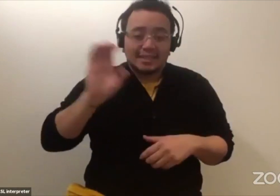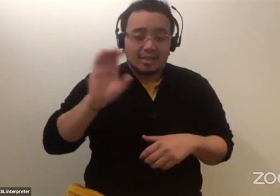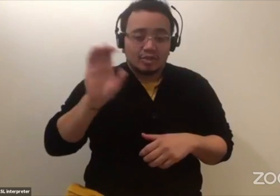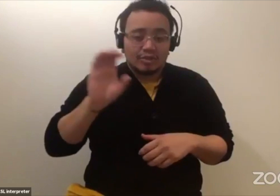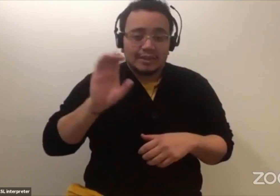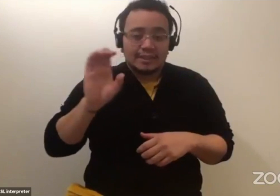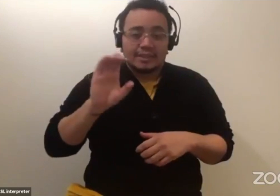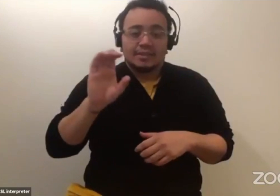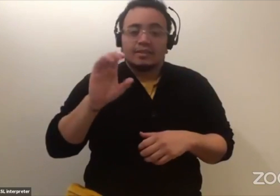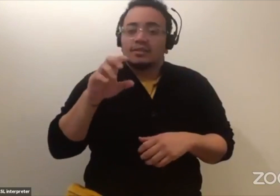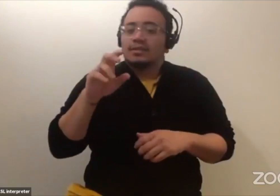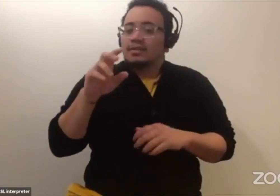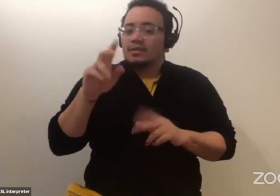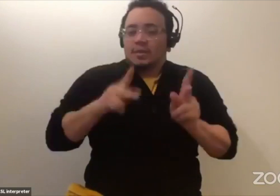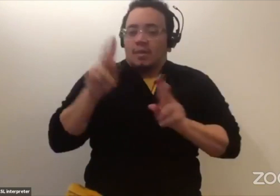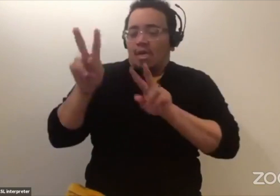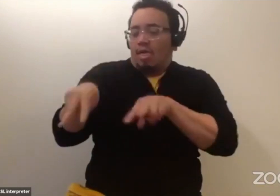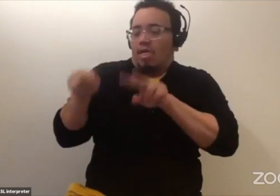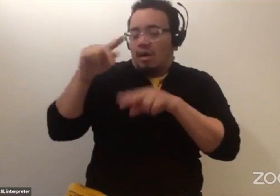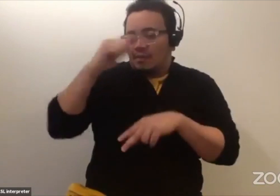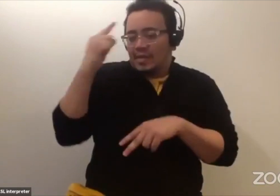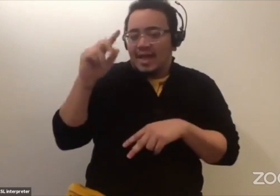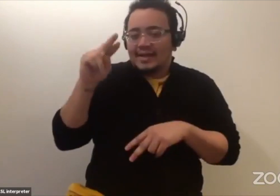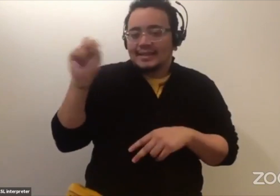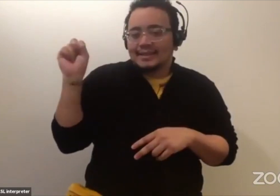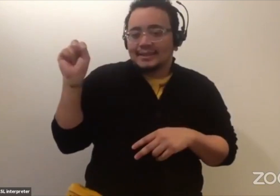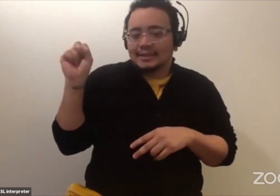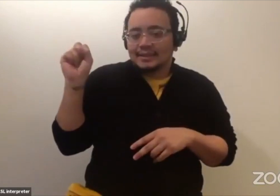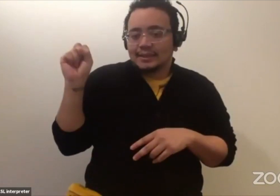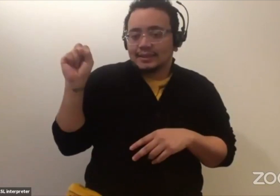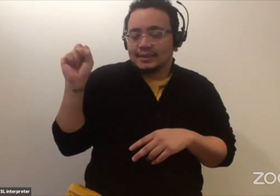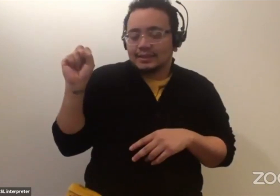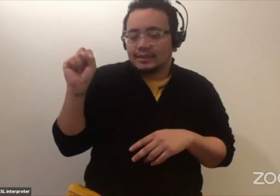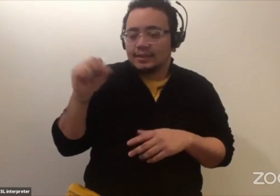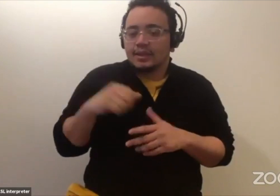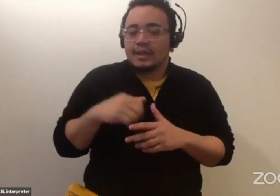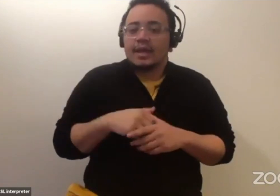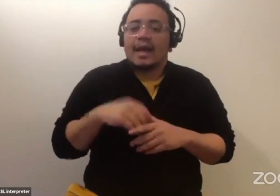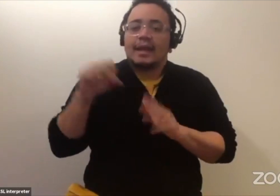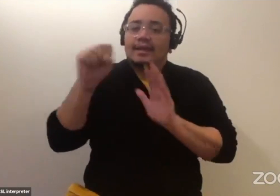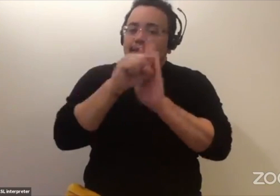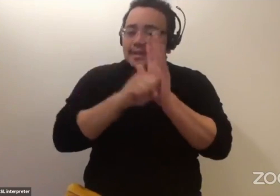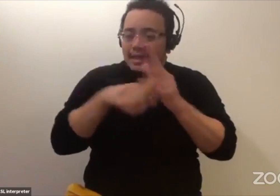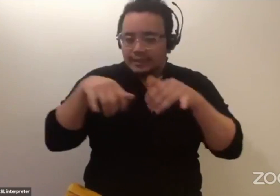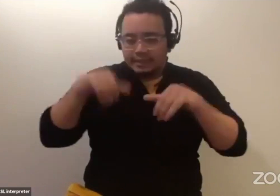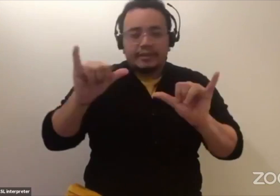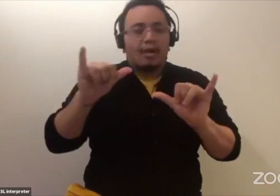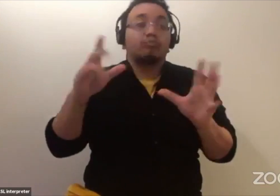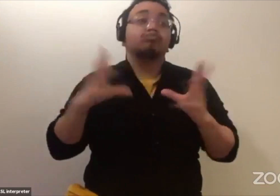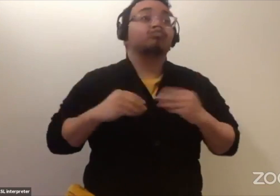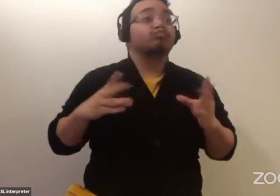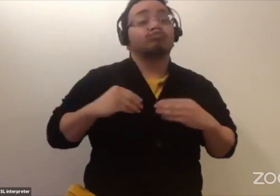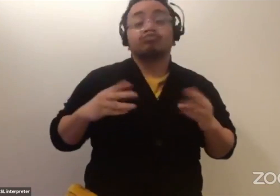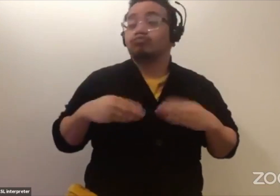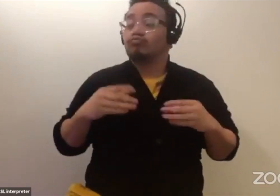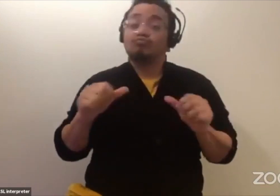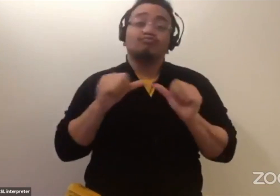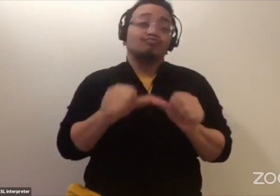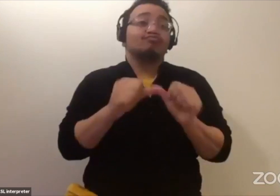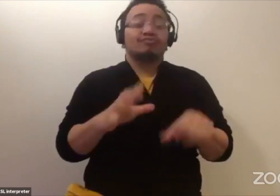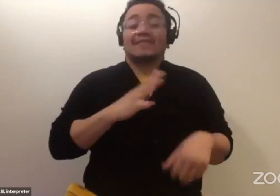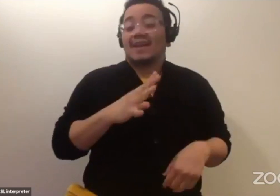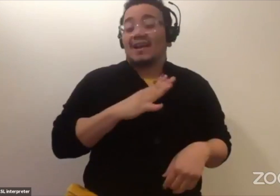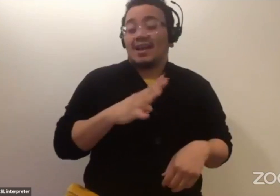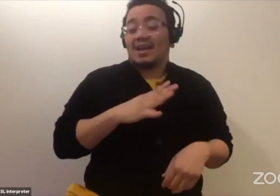has continued to sanction that violence. And we still see that today. Also, and we think about how it affects Black trans